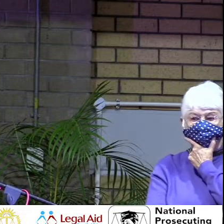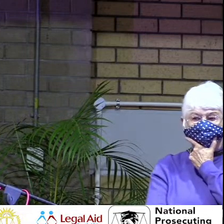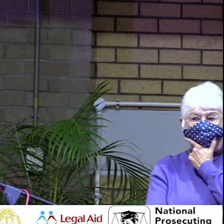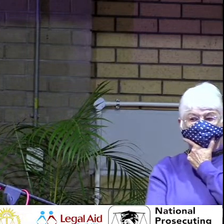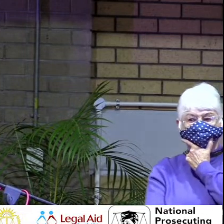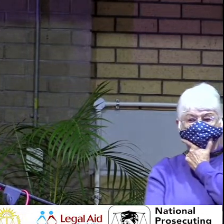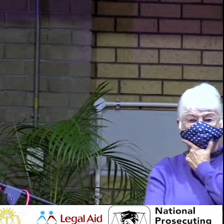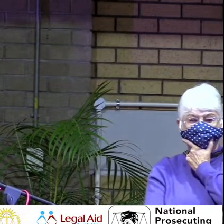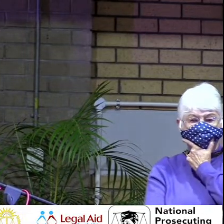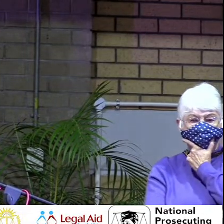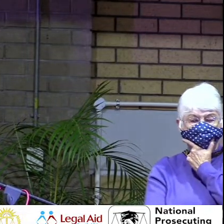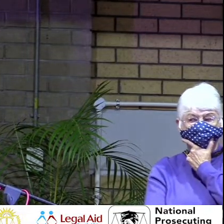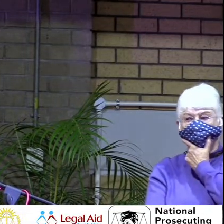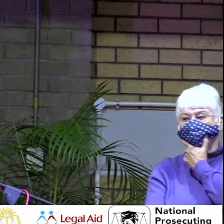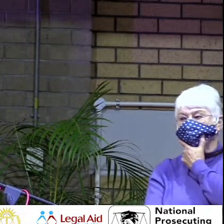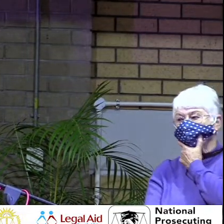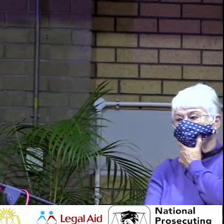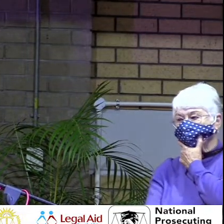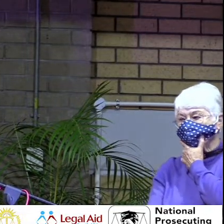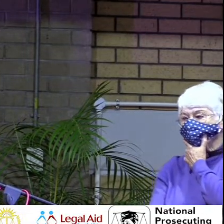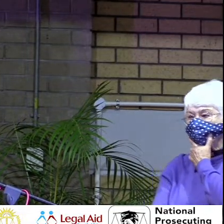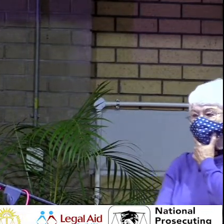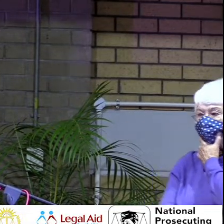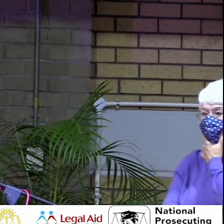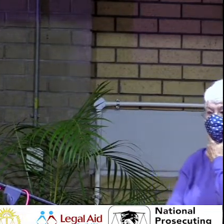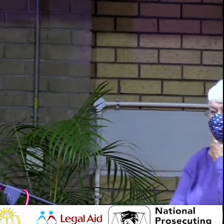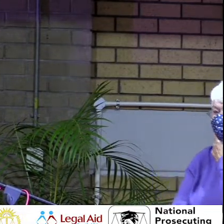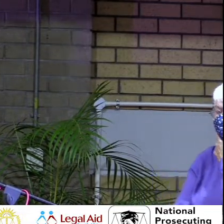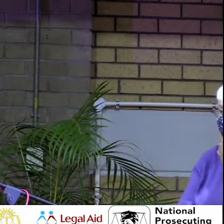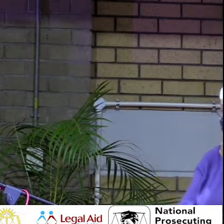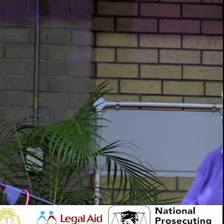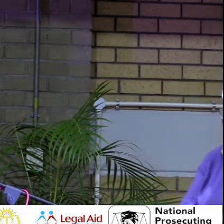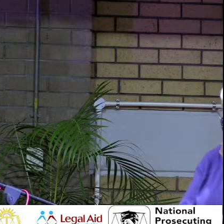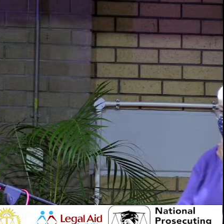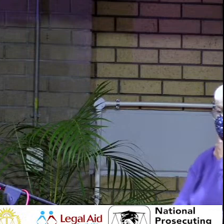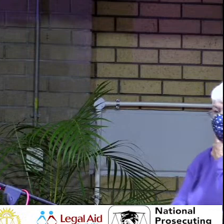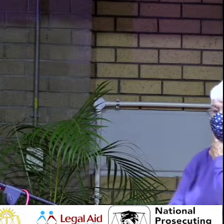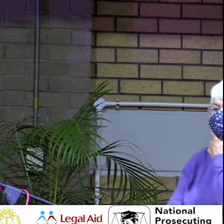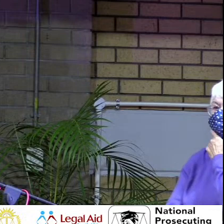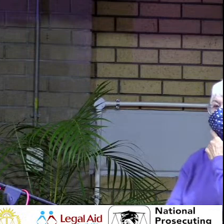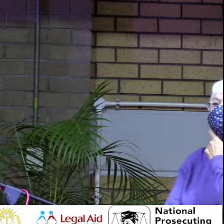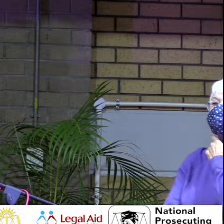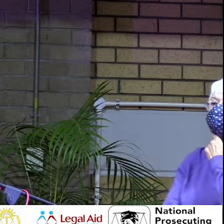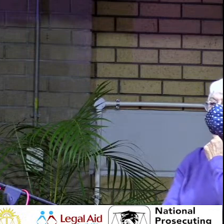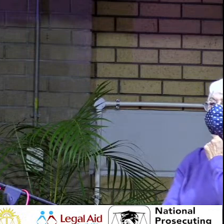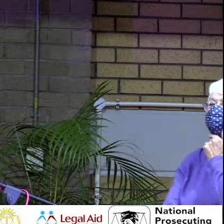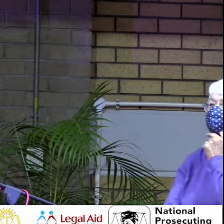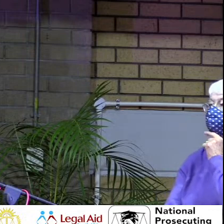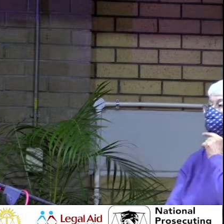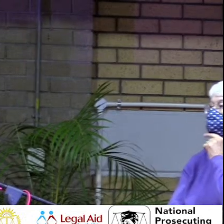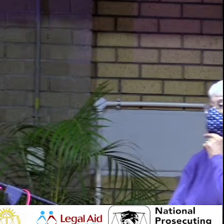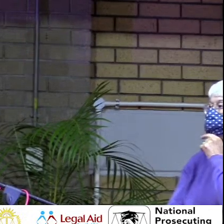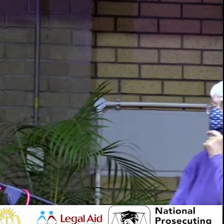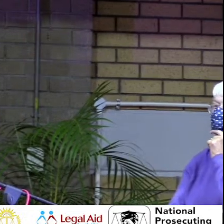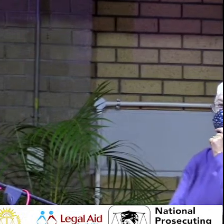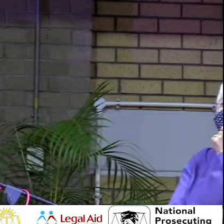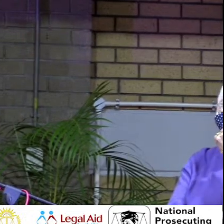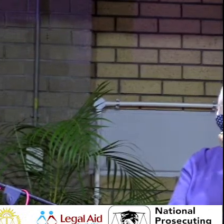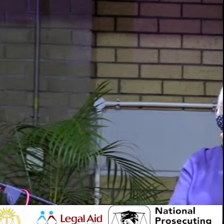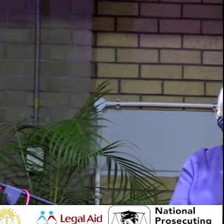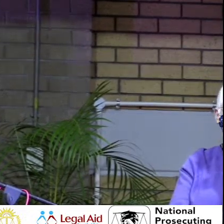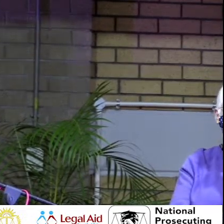ubrigadier kwa nawonke umntu nabahlali abazileyo ke ngoku. Apha echaza ke ngoku esipolisa bane-6-point